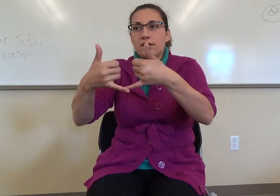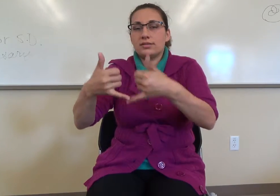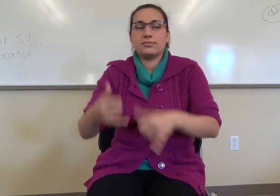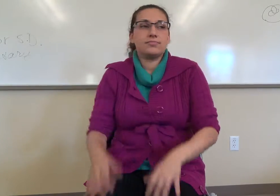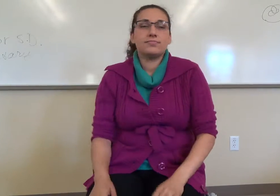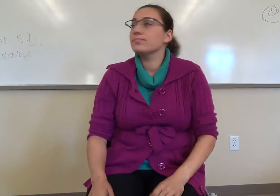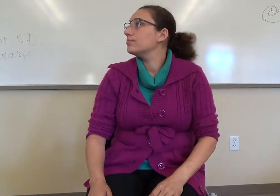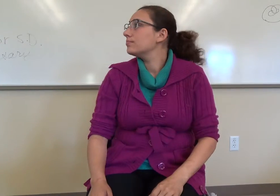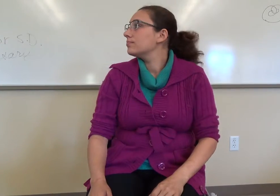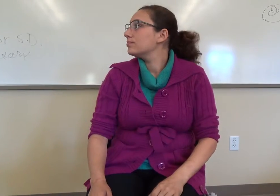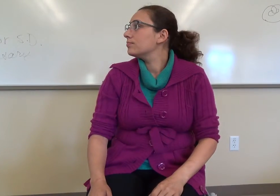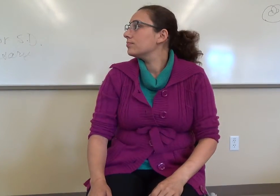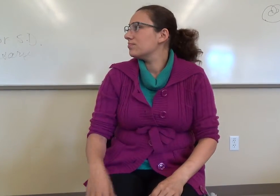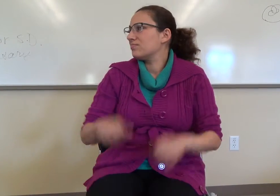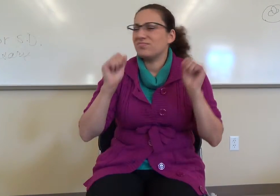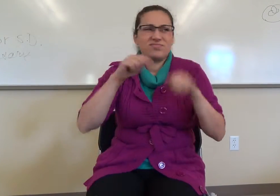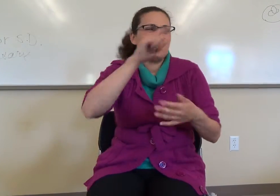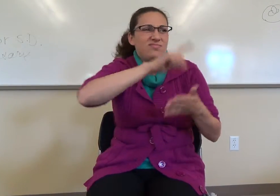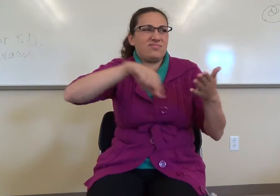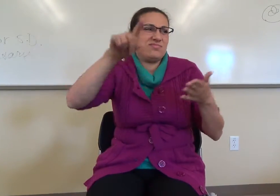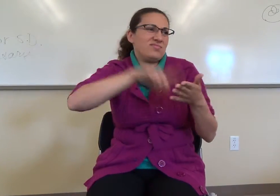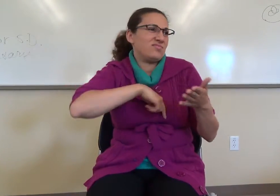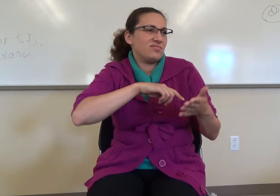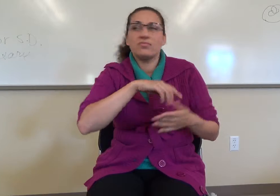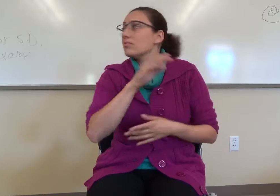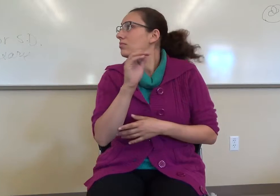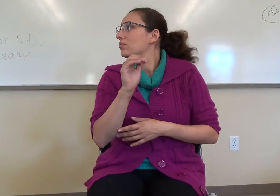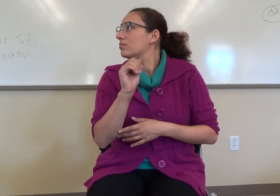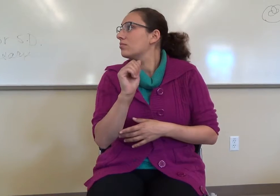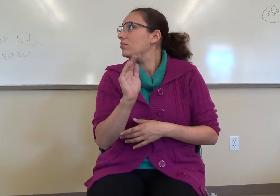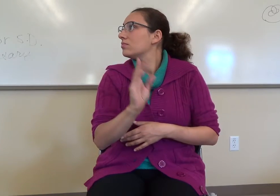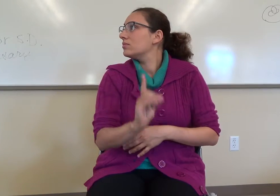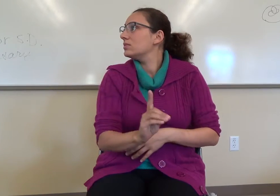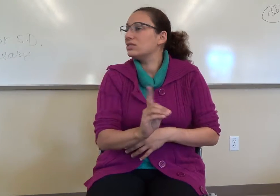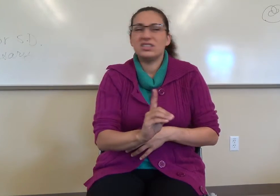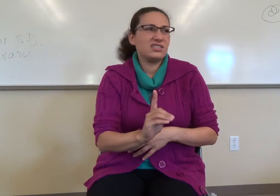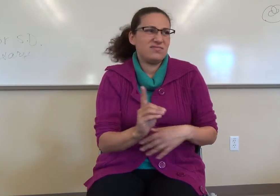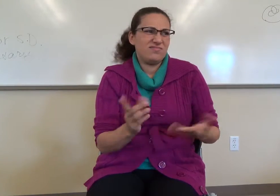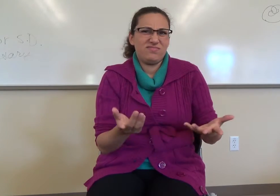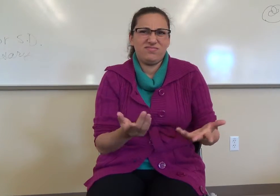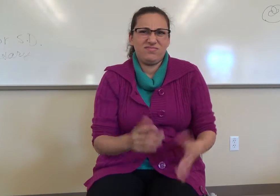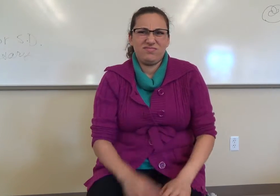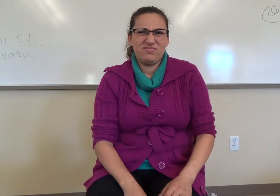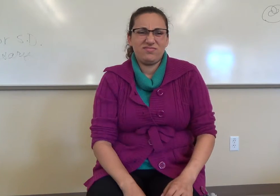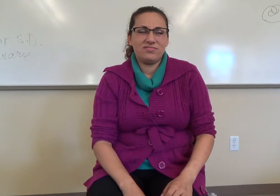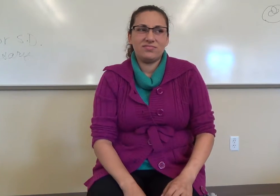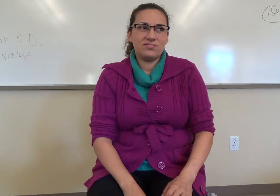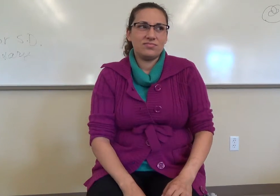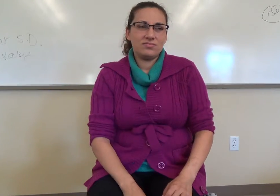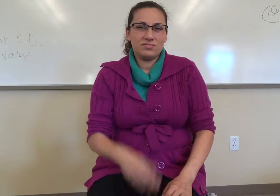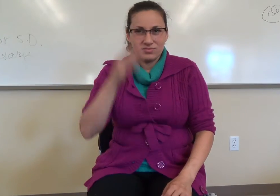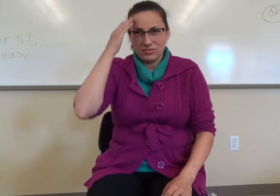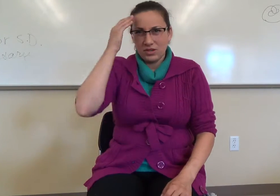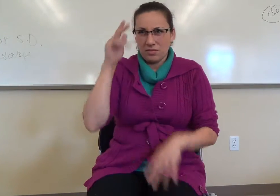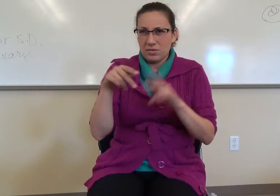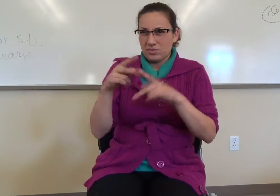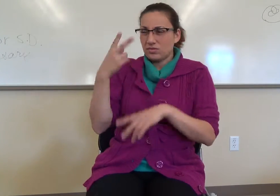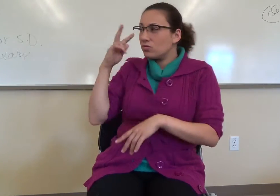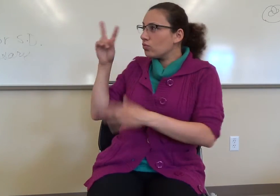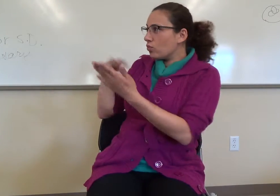And again, you're kind of doing, this is another lesson in test taking. You know, people look at it and say, oh, I just don't take tests